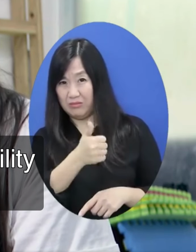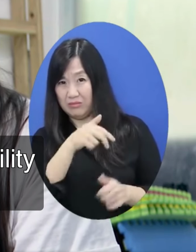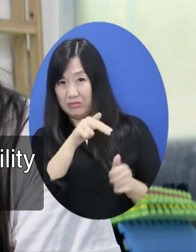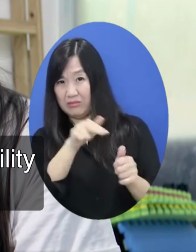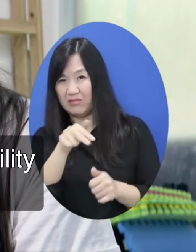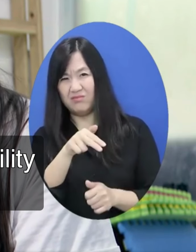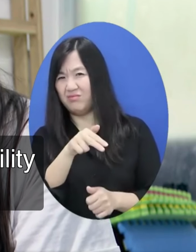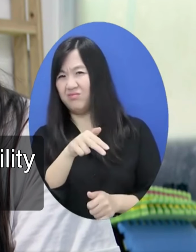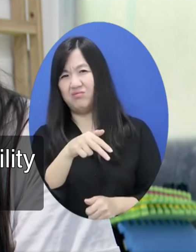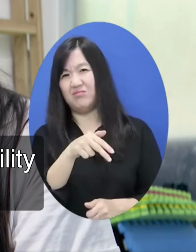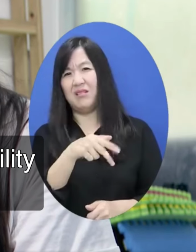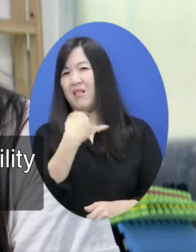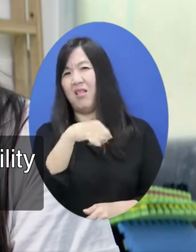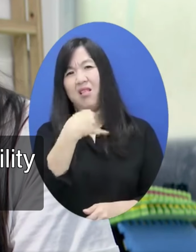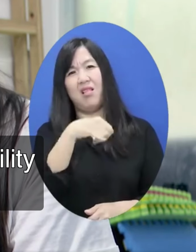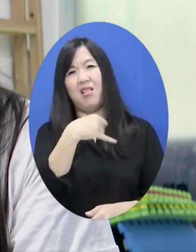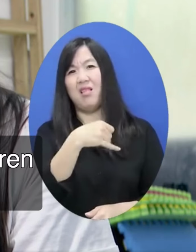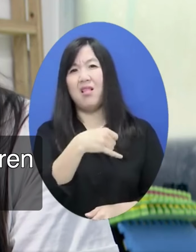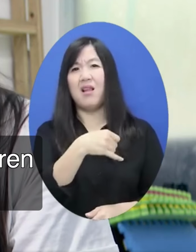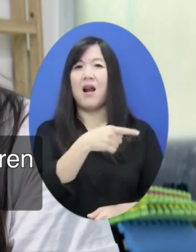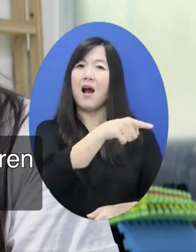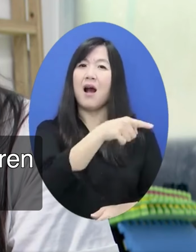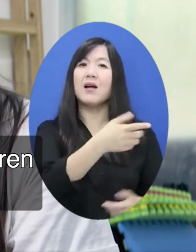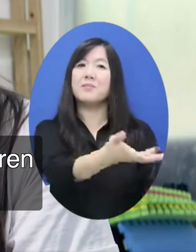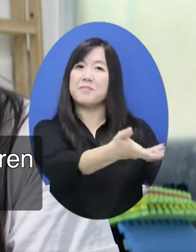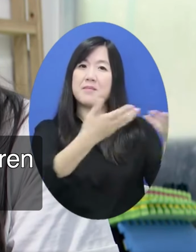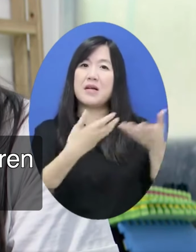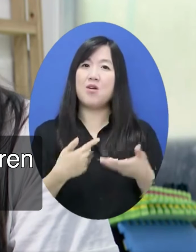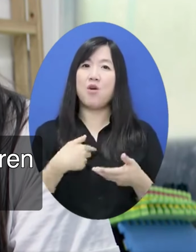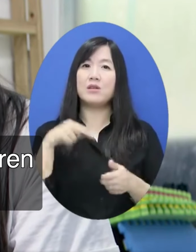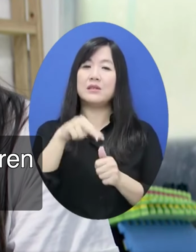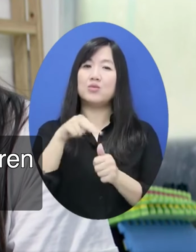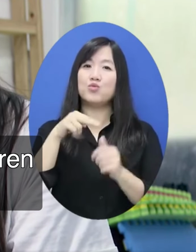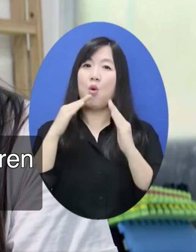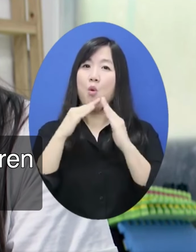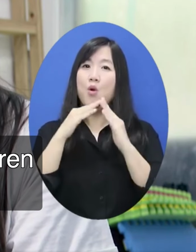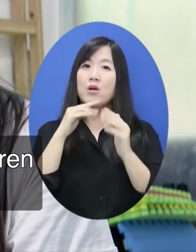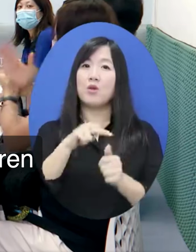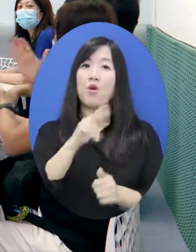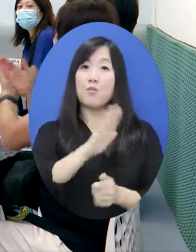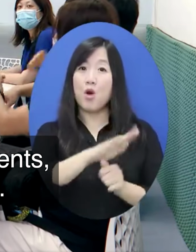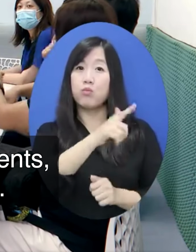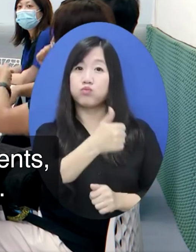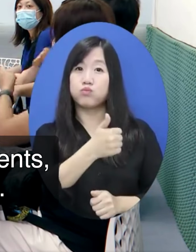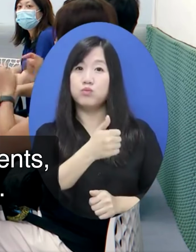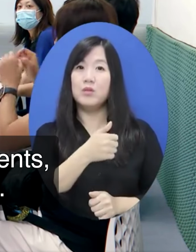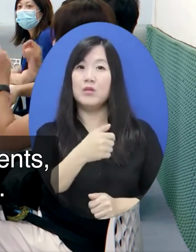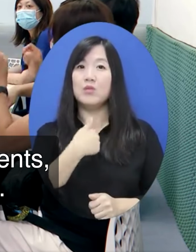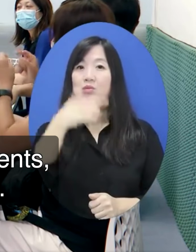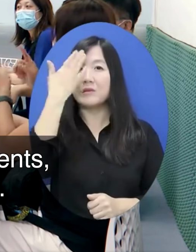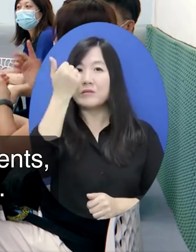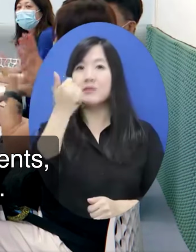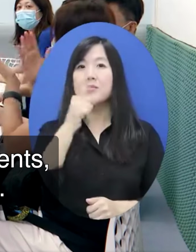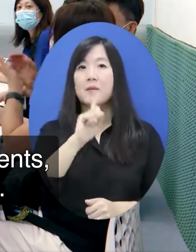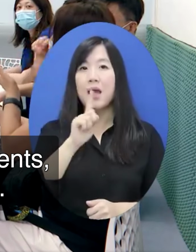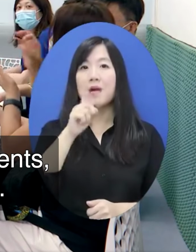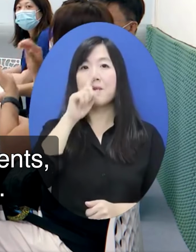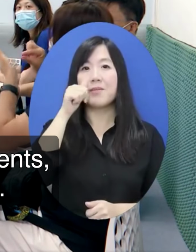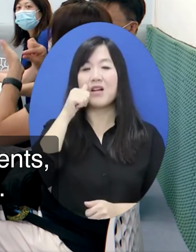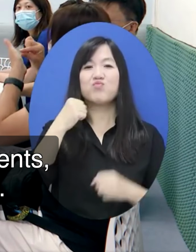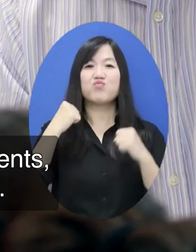have ability to take care of your children. Maybe you can bring your children to my house. I'm a lucky child